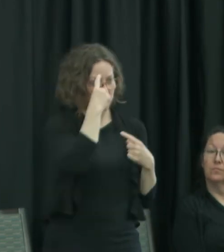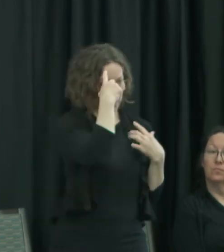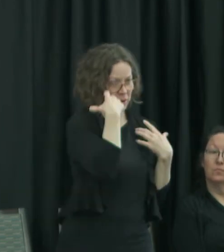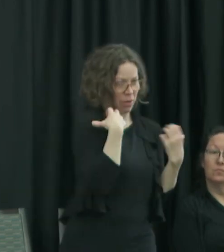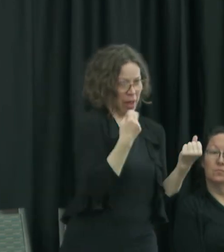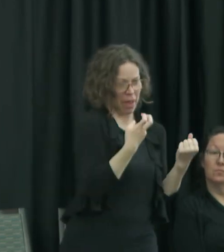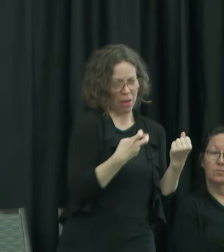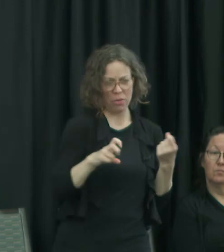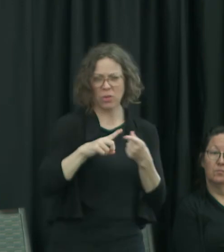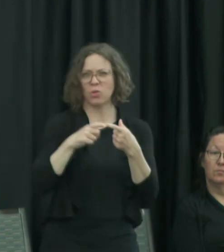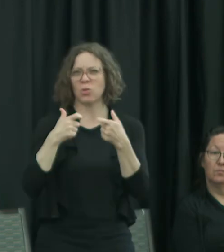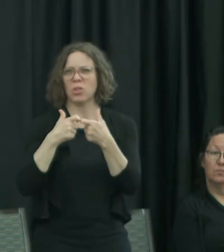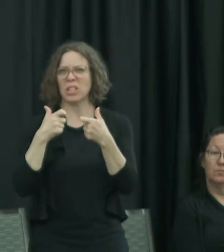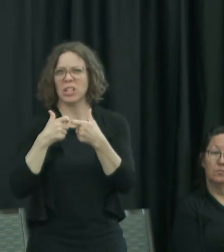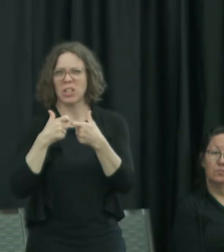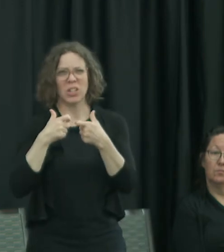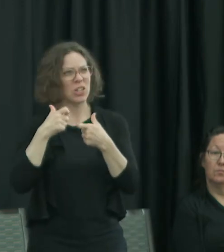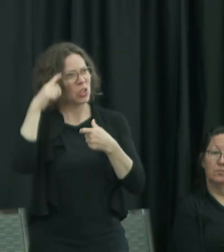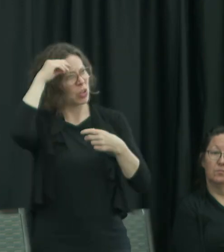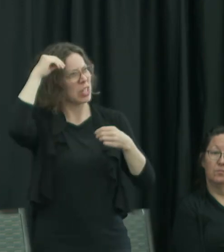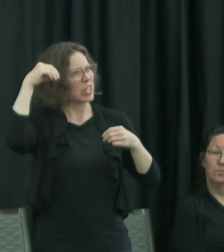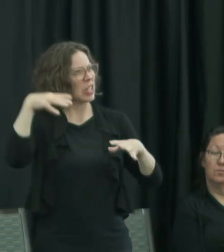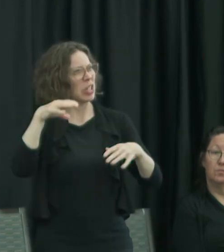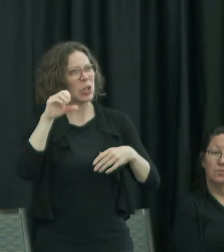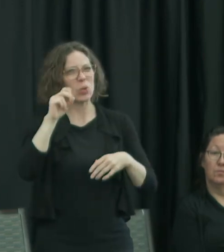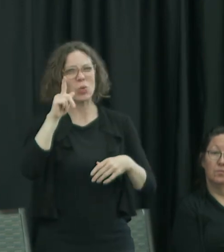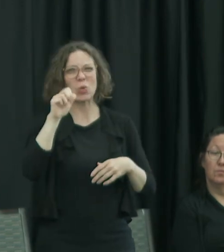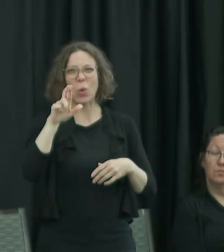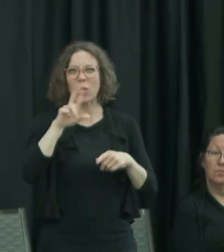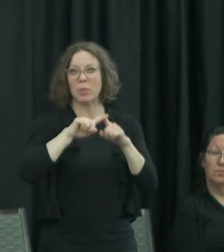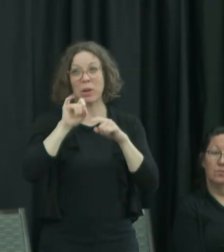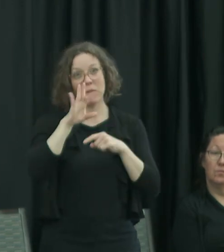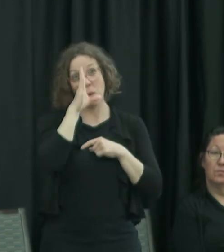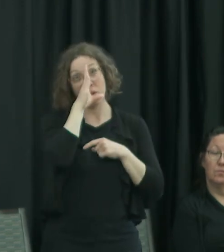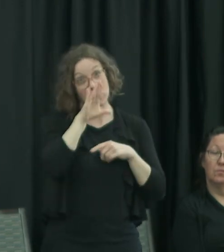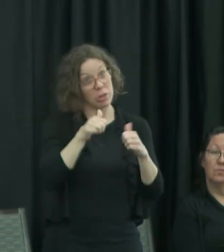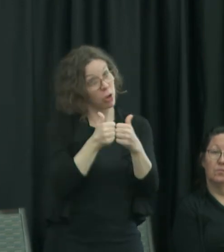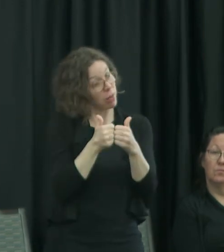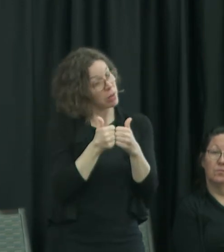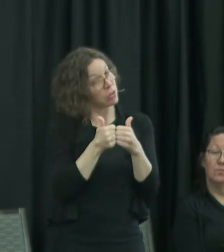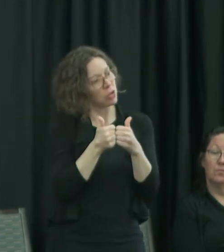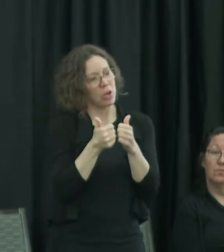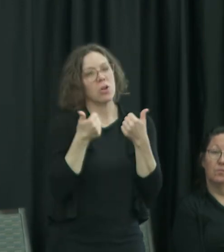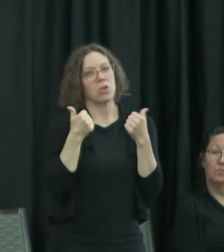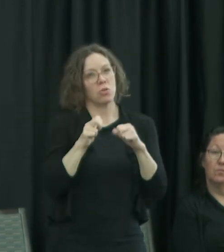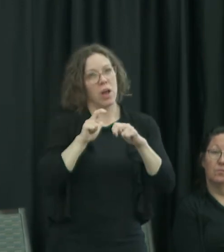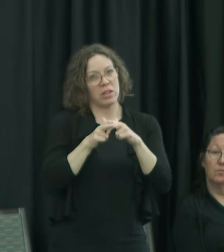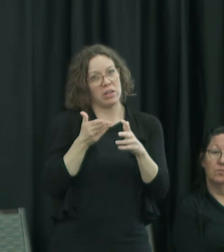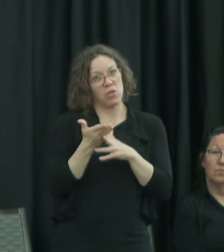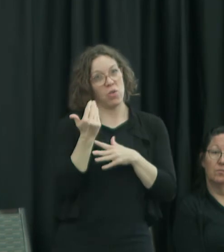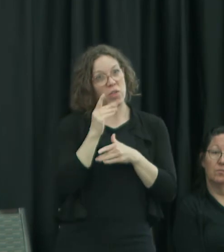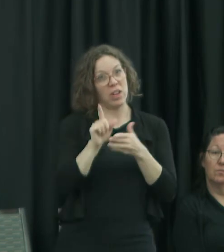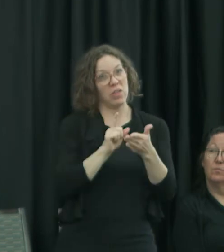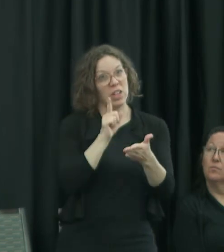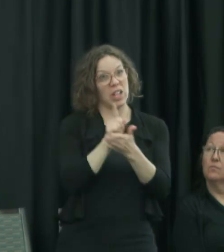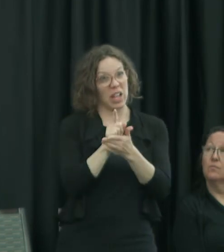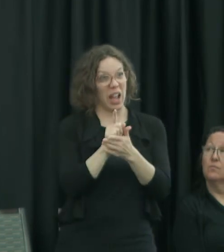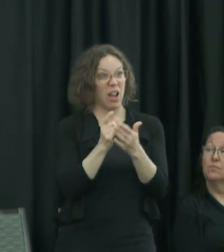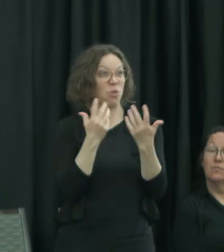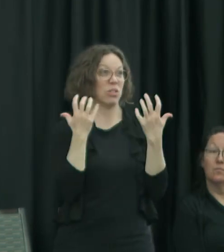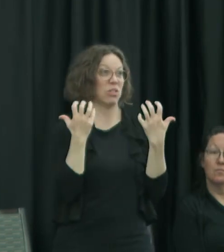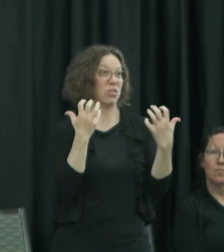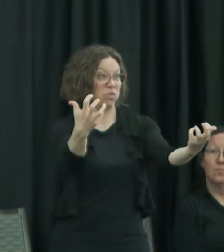to utility scale solar, but if you ever want to have your sobriety challenged, try sitting through 15 hours of public input